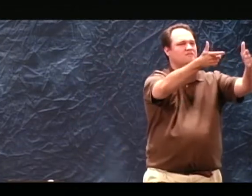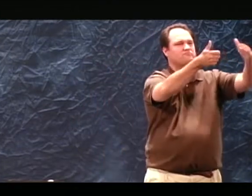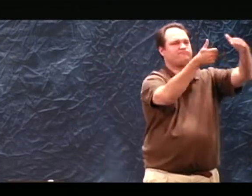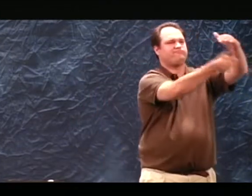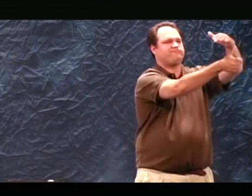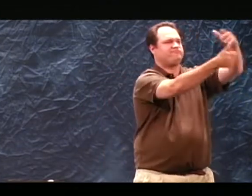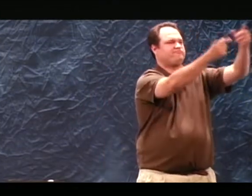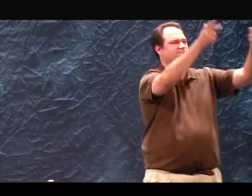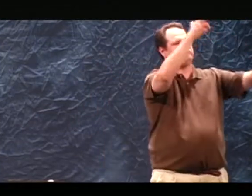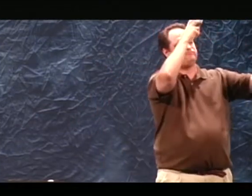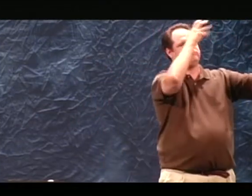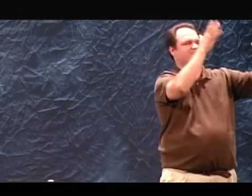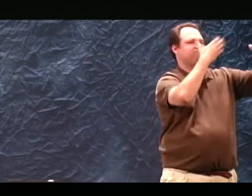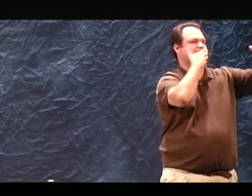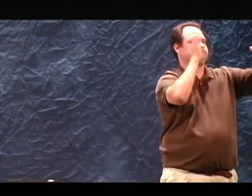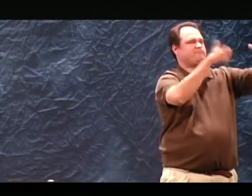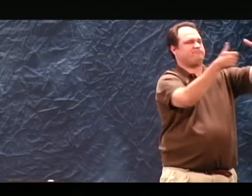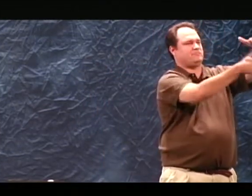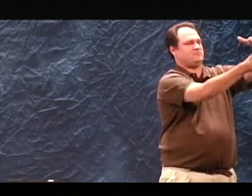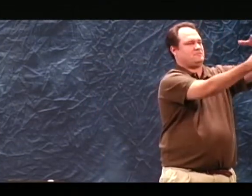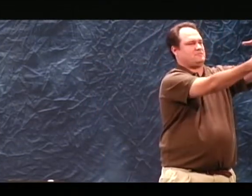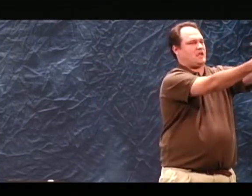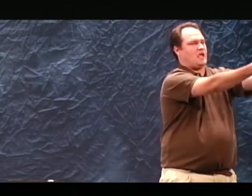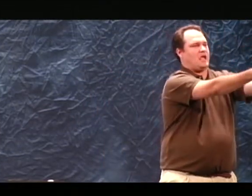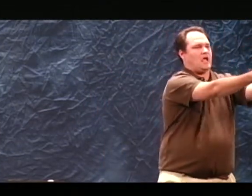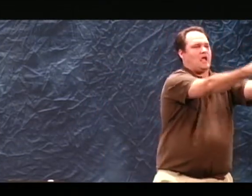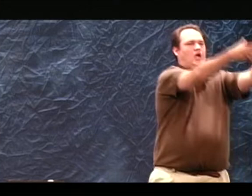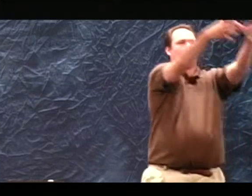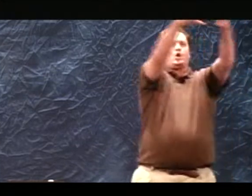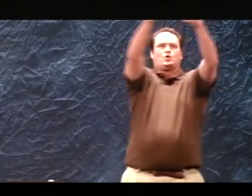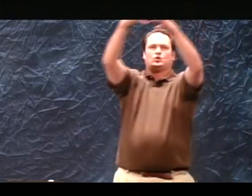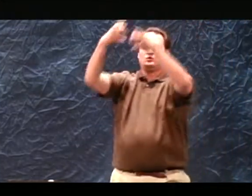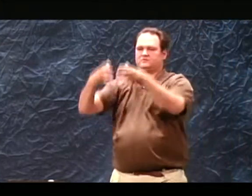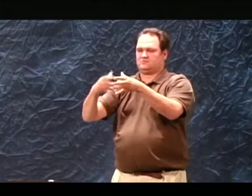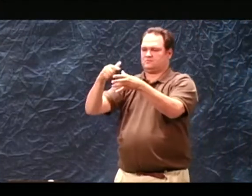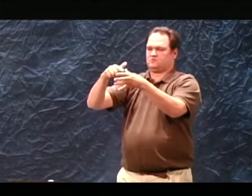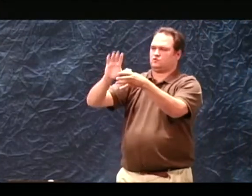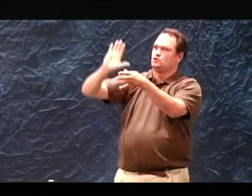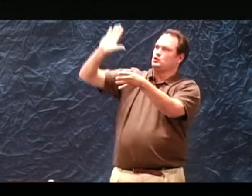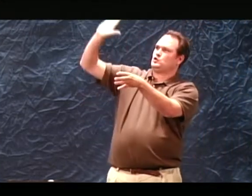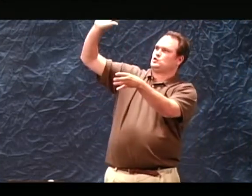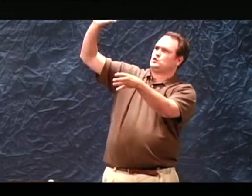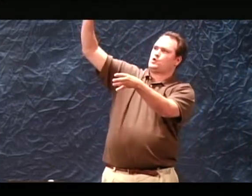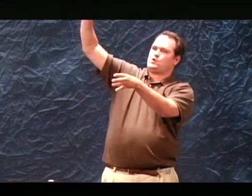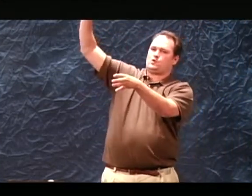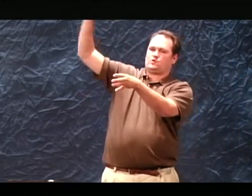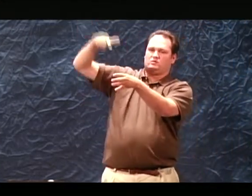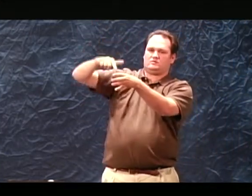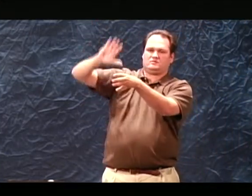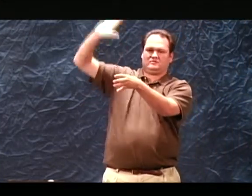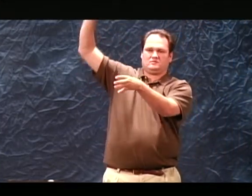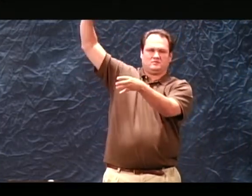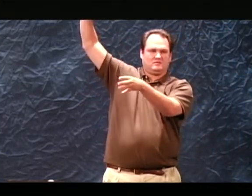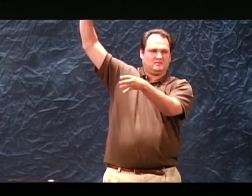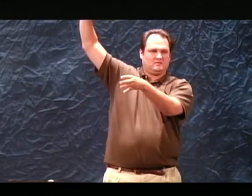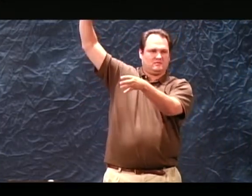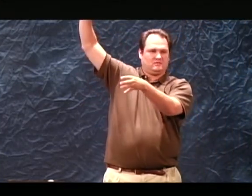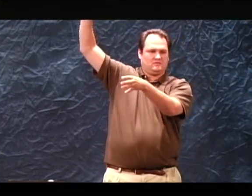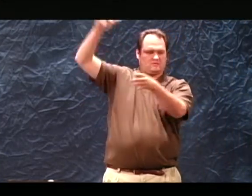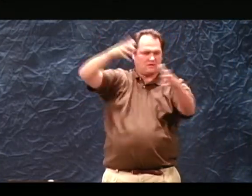out or to call to we are people who are under the world so